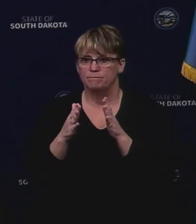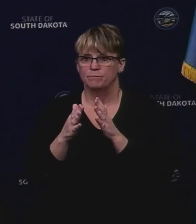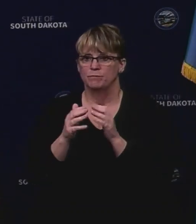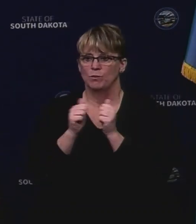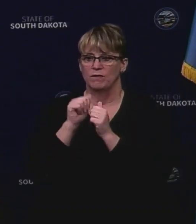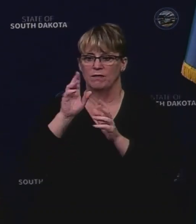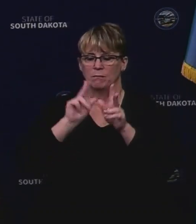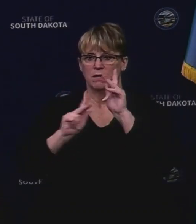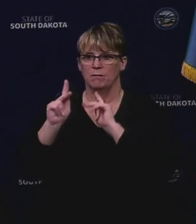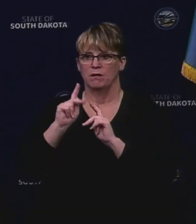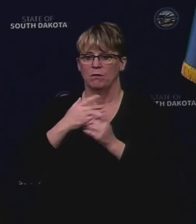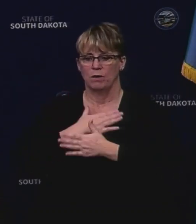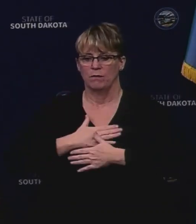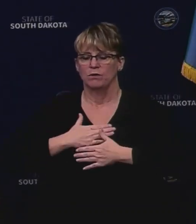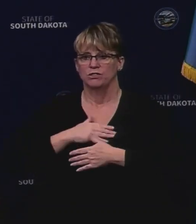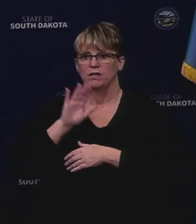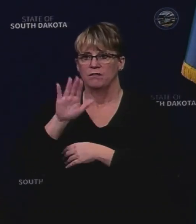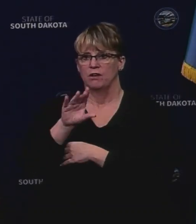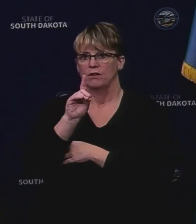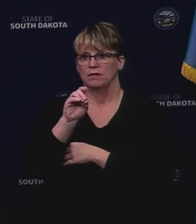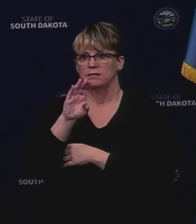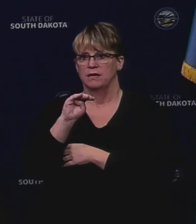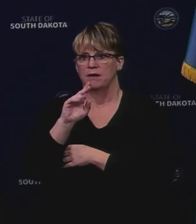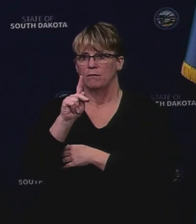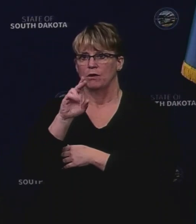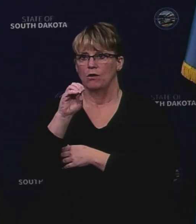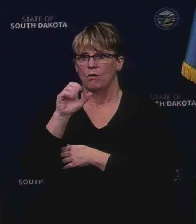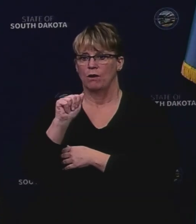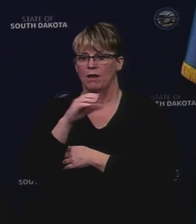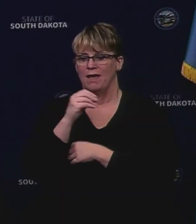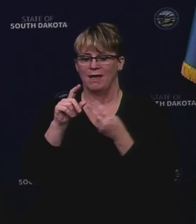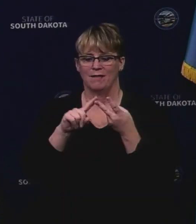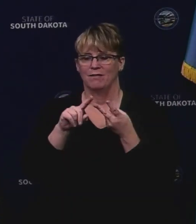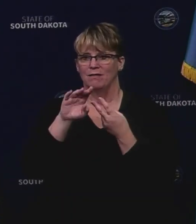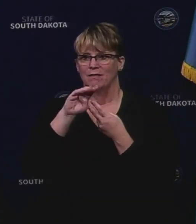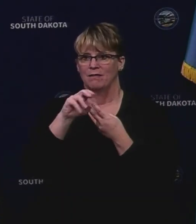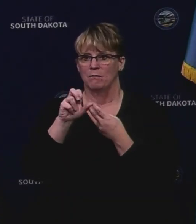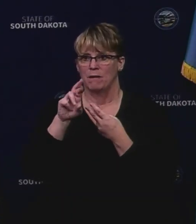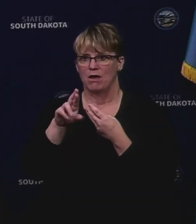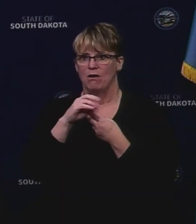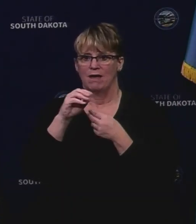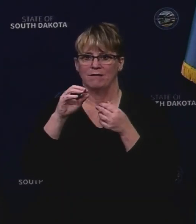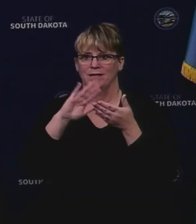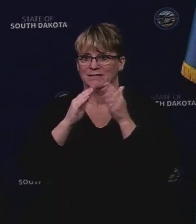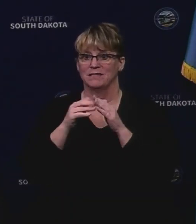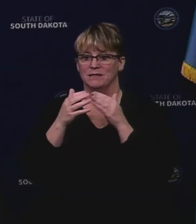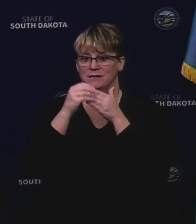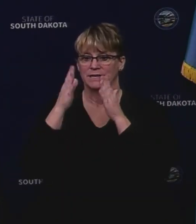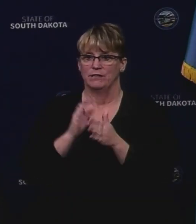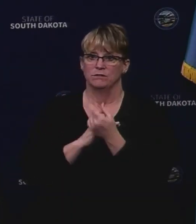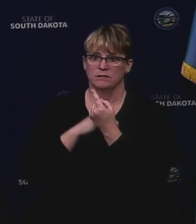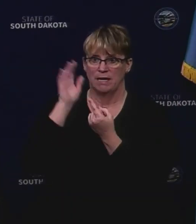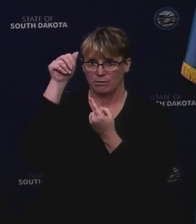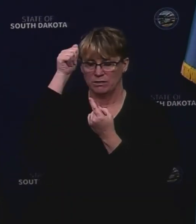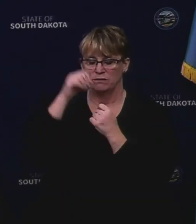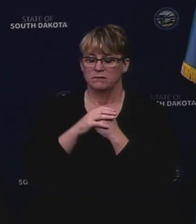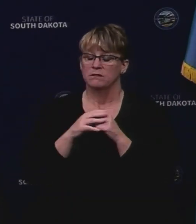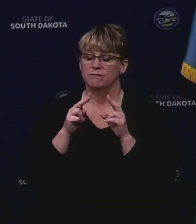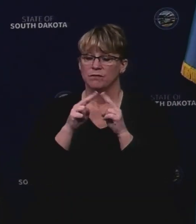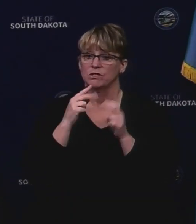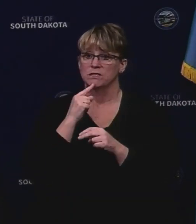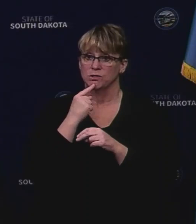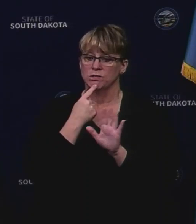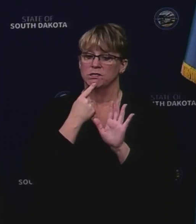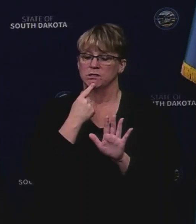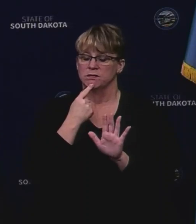and we appreciate the partnership of the Demcota leadership as well as the mayor of Aberdeen and city leaders there. I think that they're taking this very, very